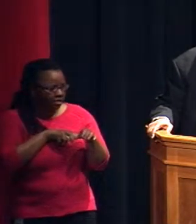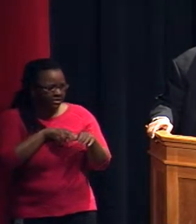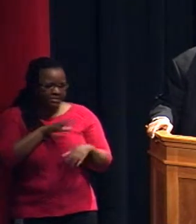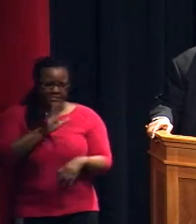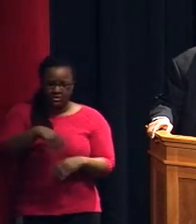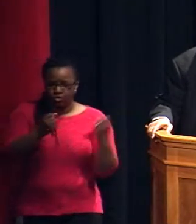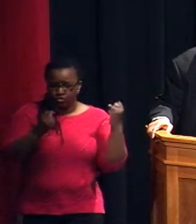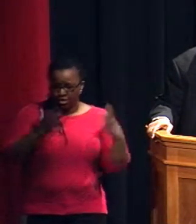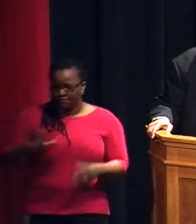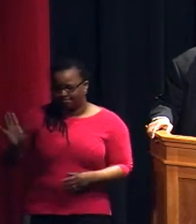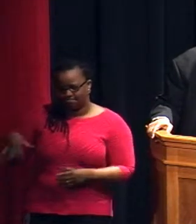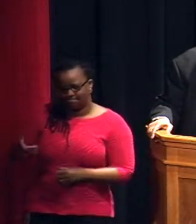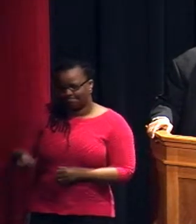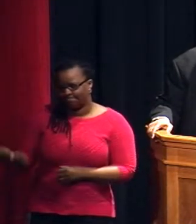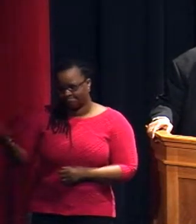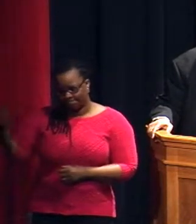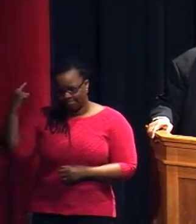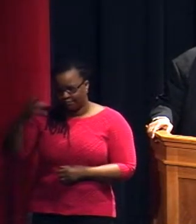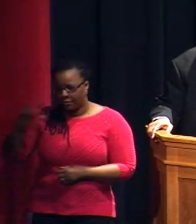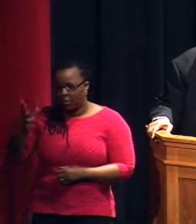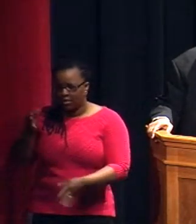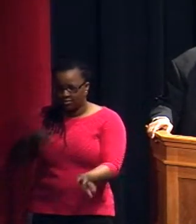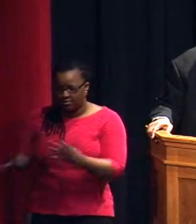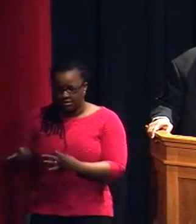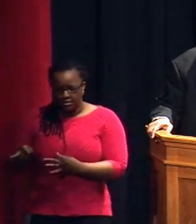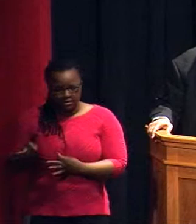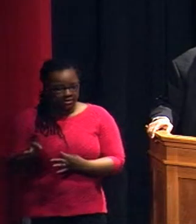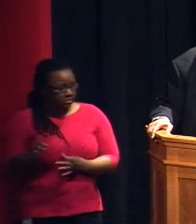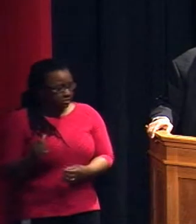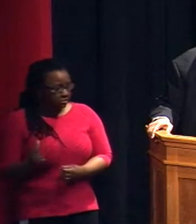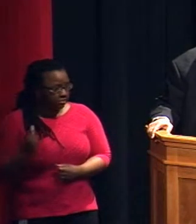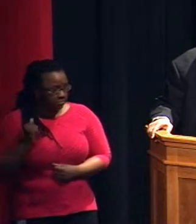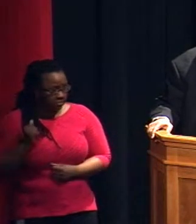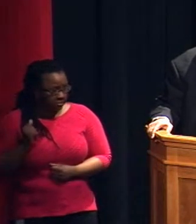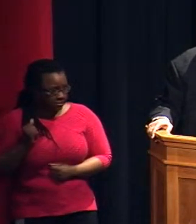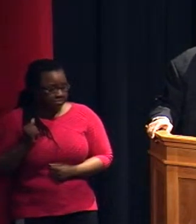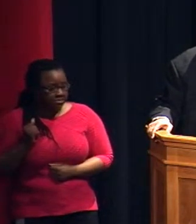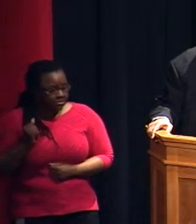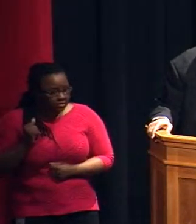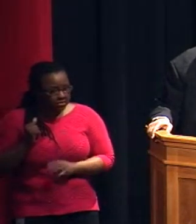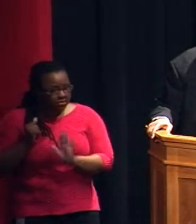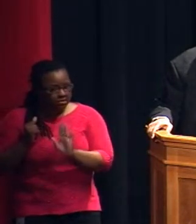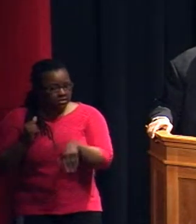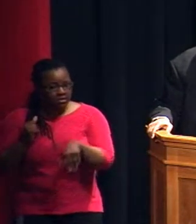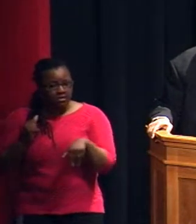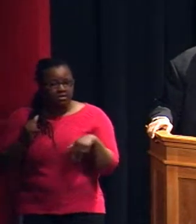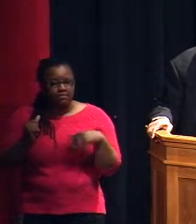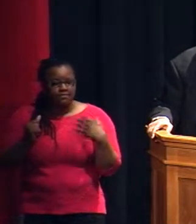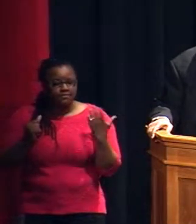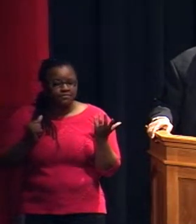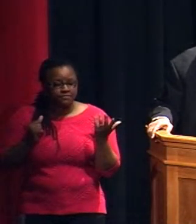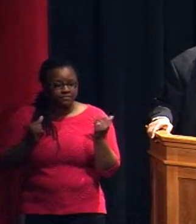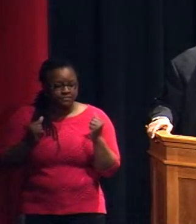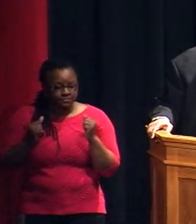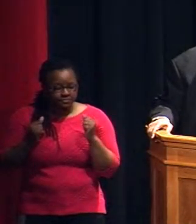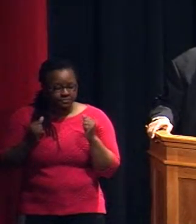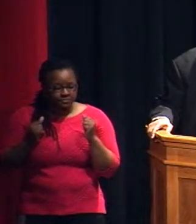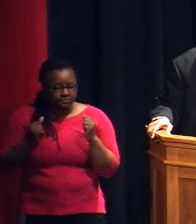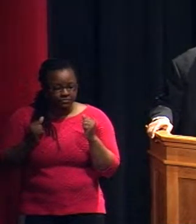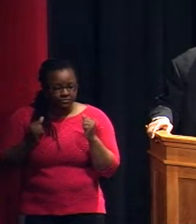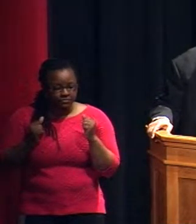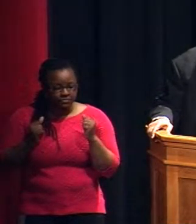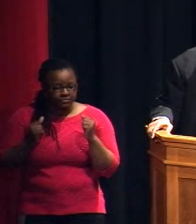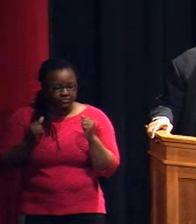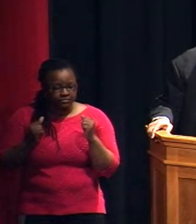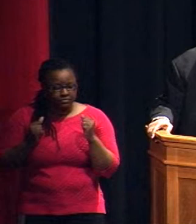that, but at the insistence of his teacher, because she told him, "You're breaking the law," he stood